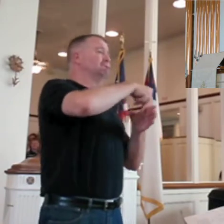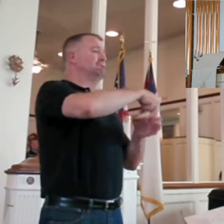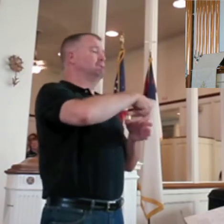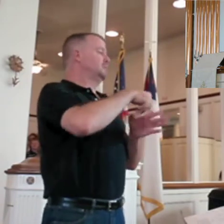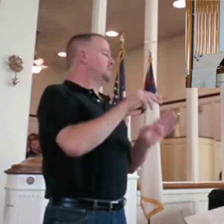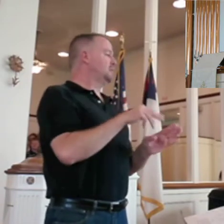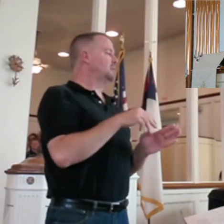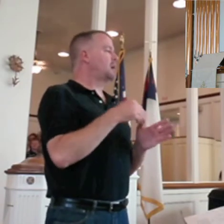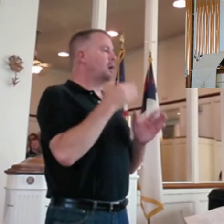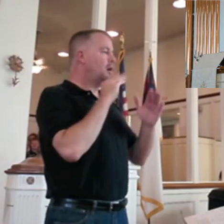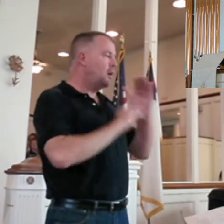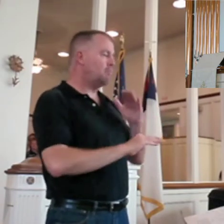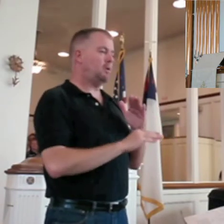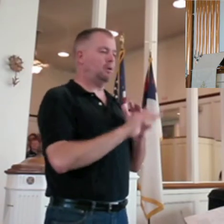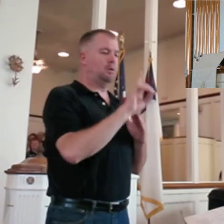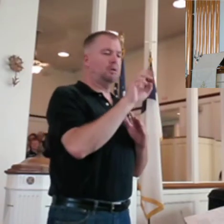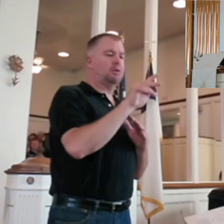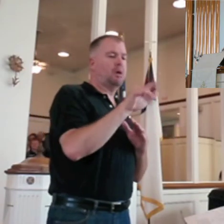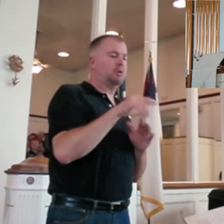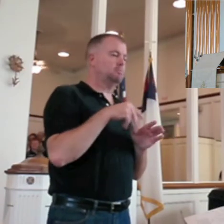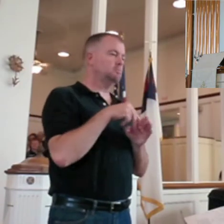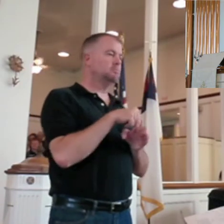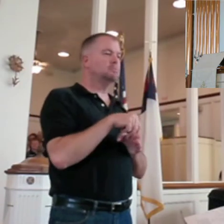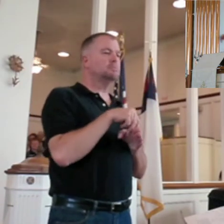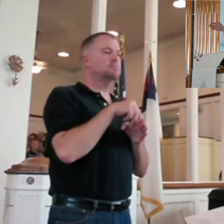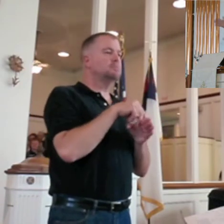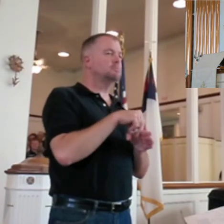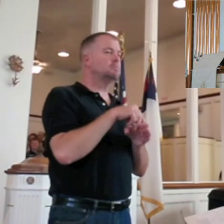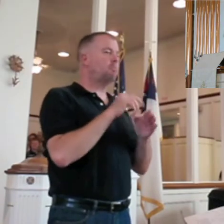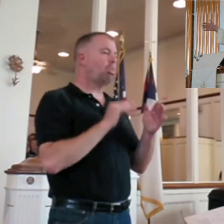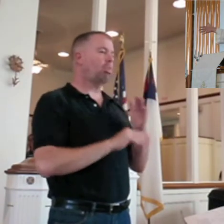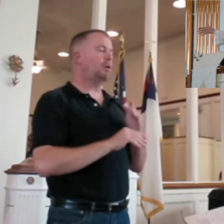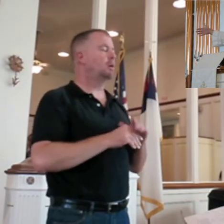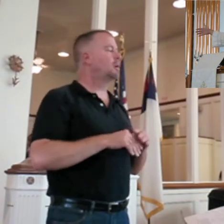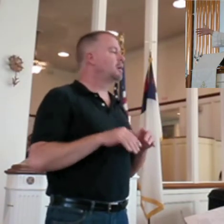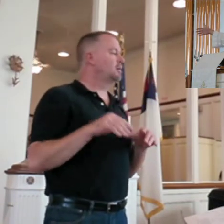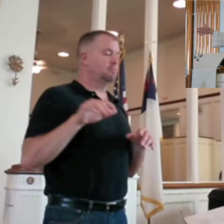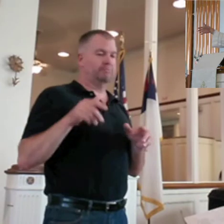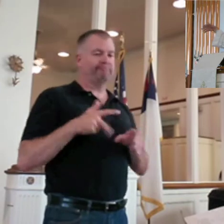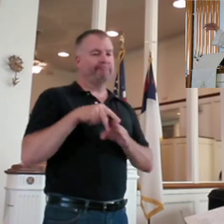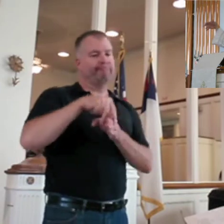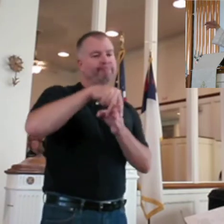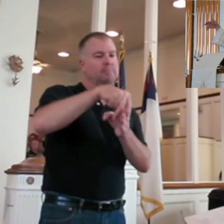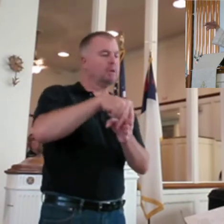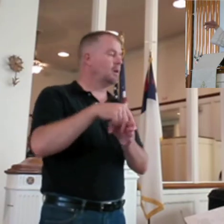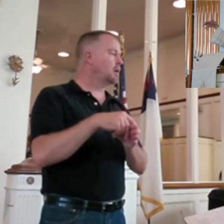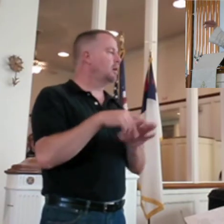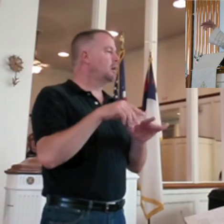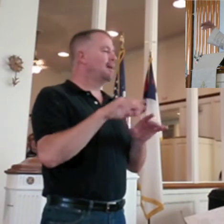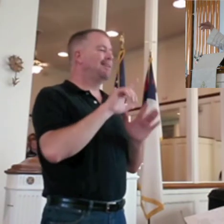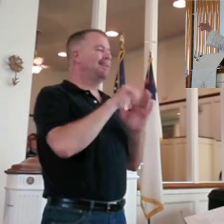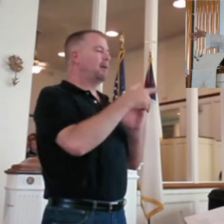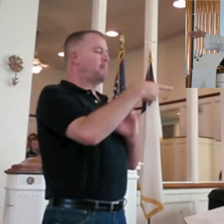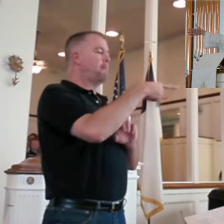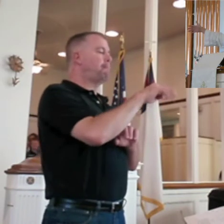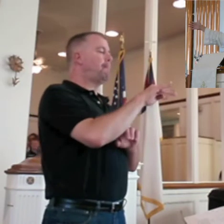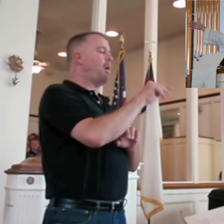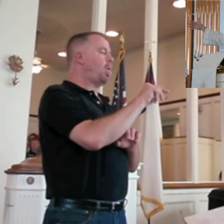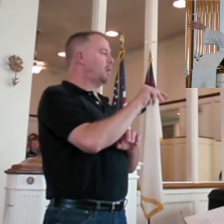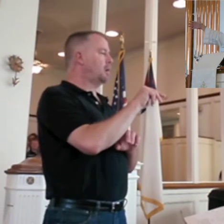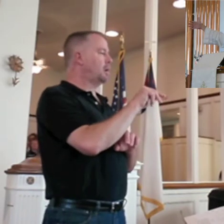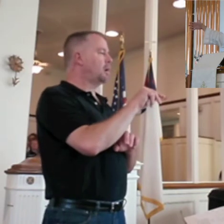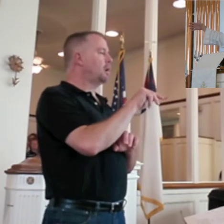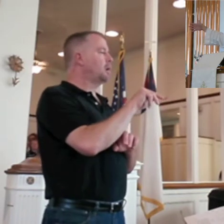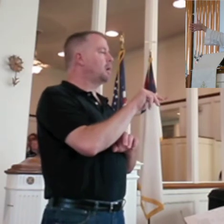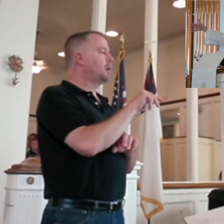and it doesn't look like any sort of a king that you've thought of before. Meanwhile, right across town, the pilot